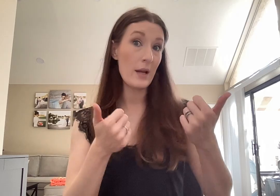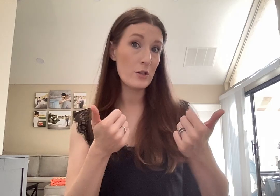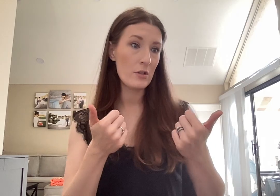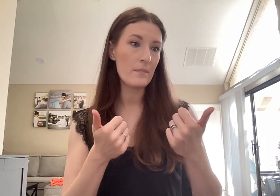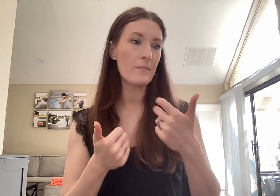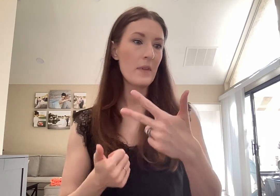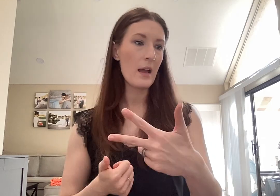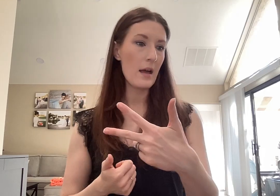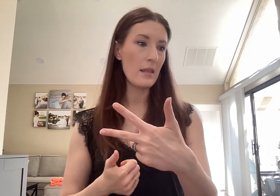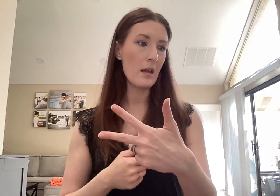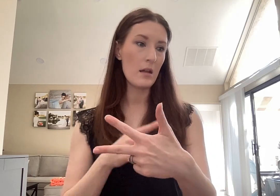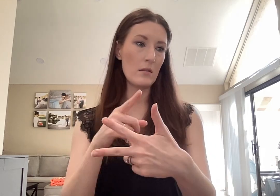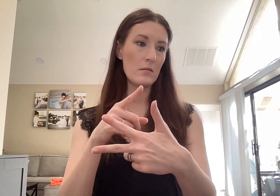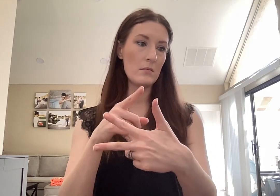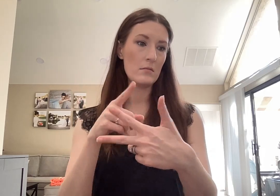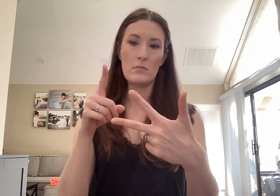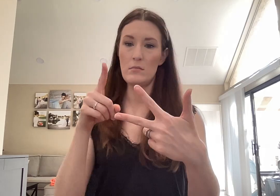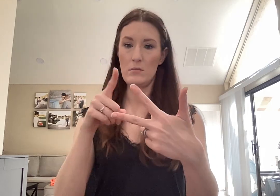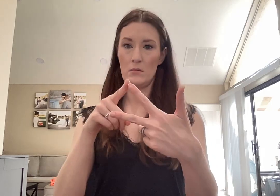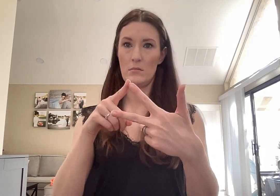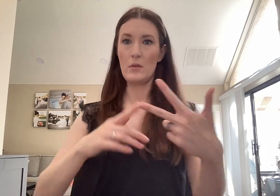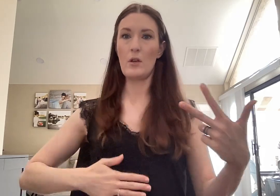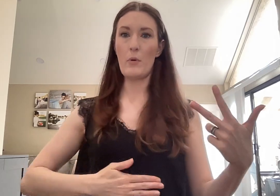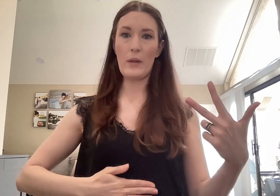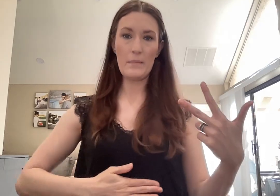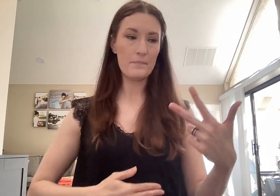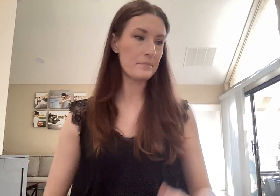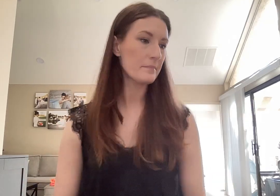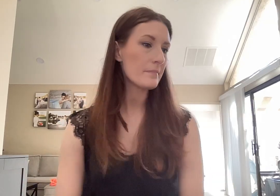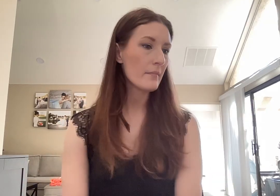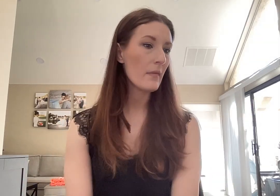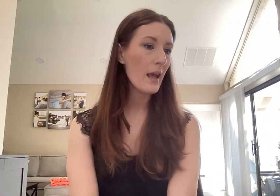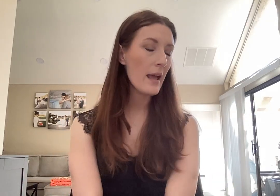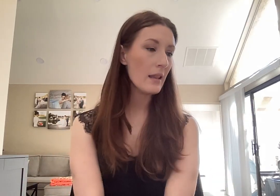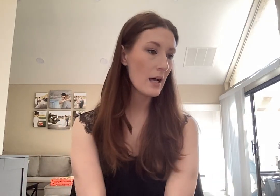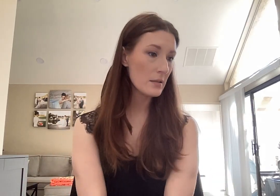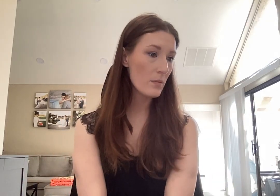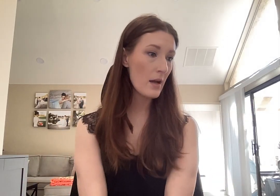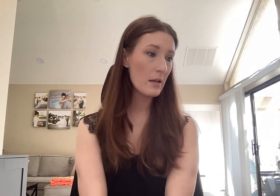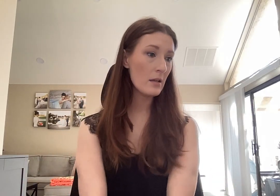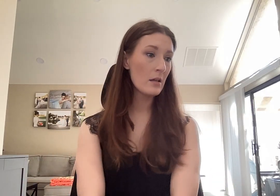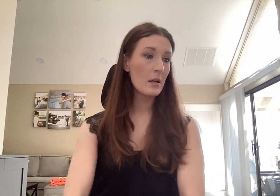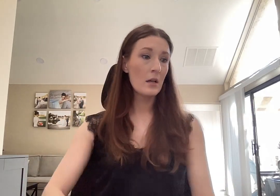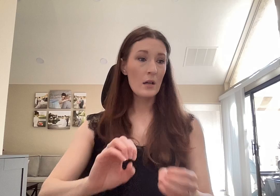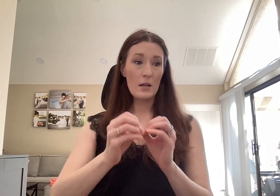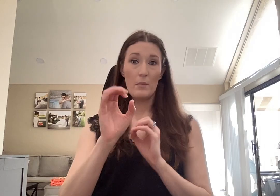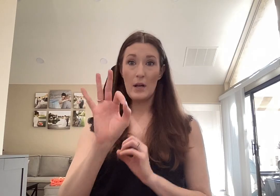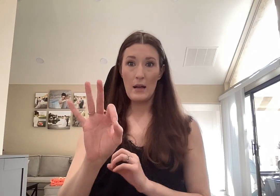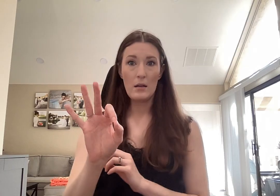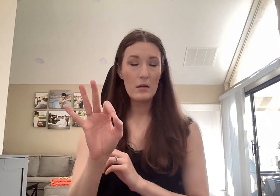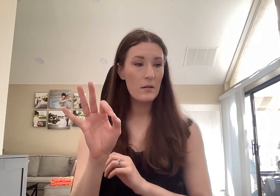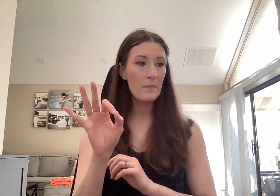which, and then Napoleon. Okay, last one, number 9.